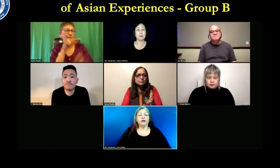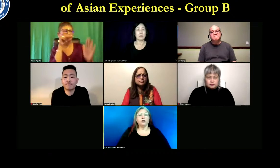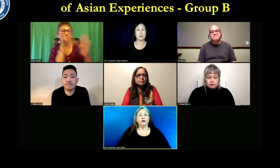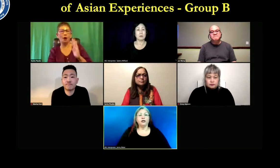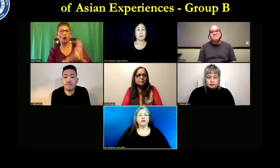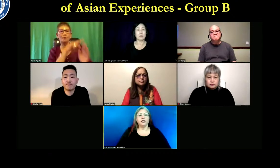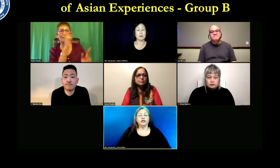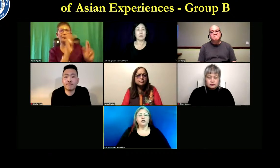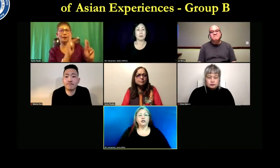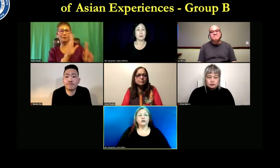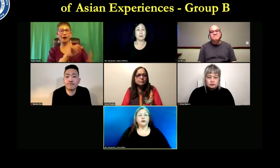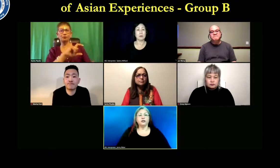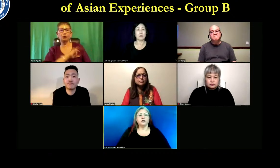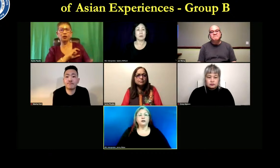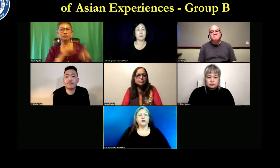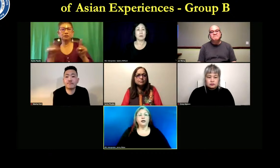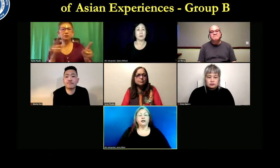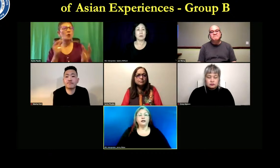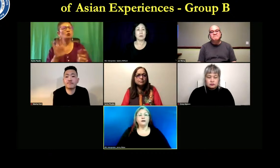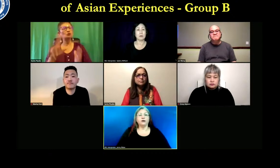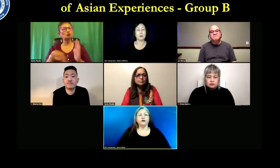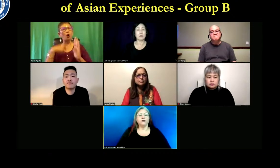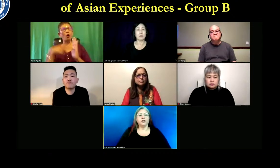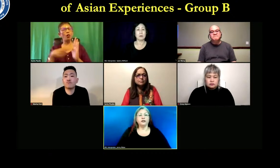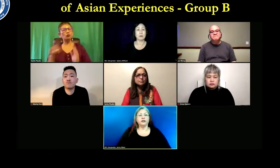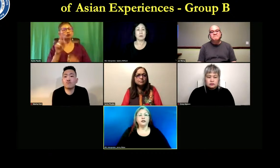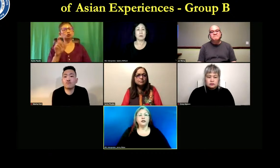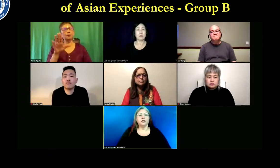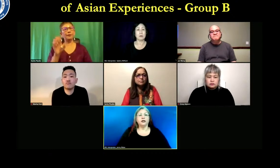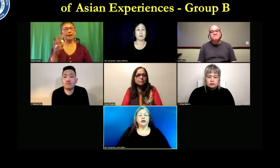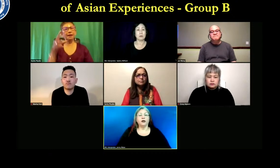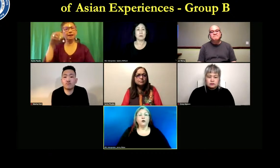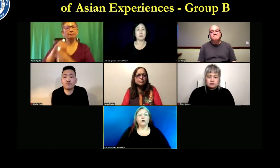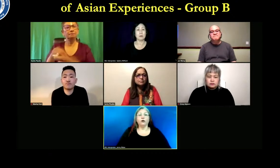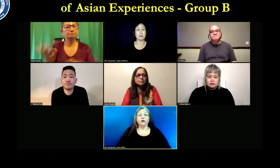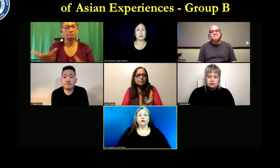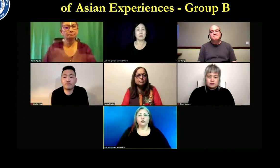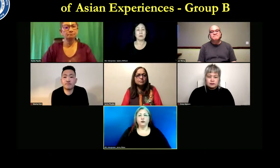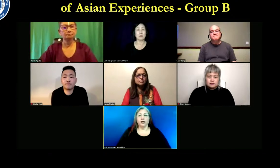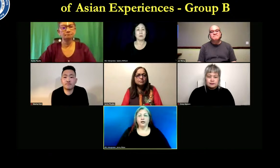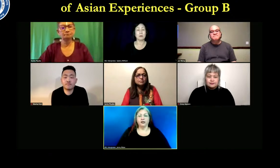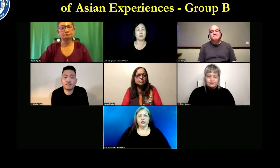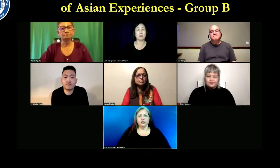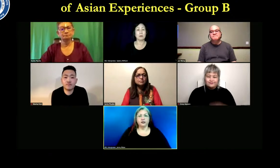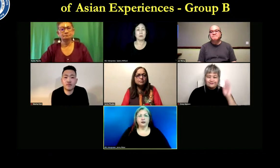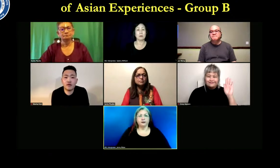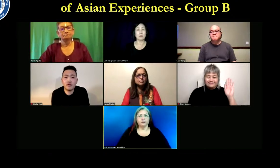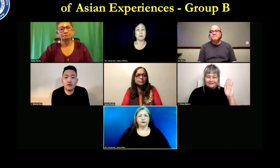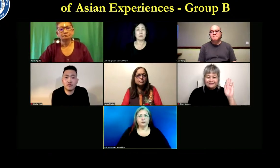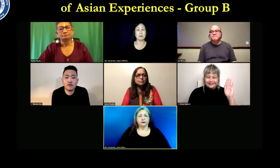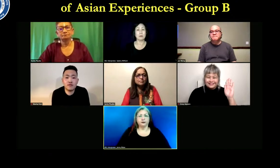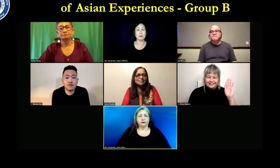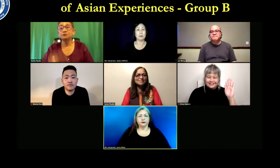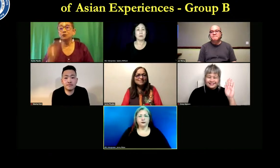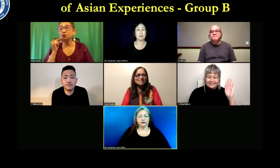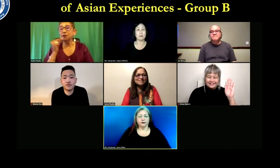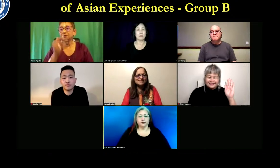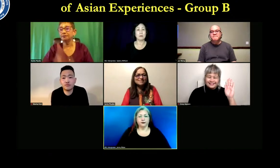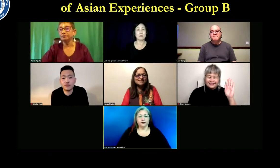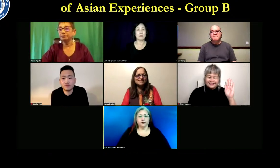how can you as Asians participate in the movement, and what role do you play in this?